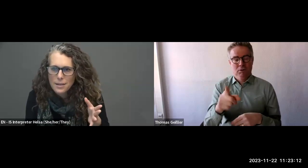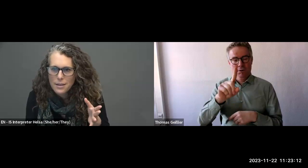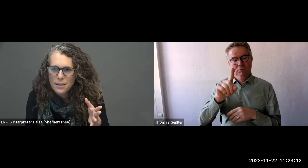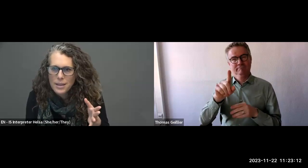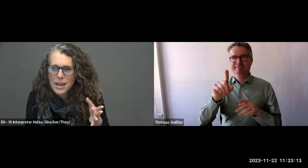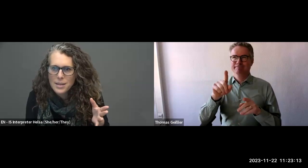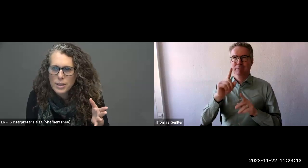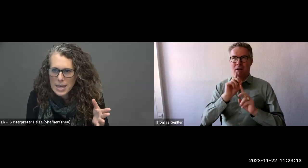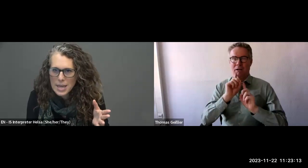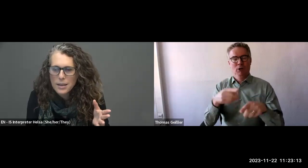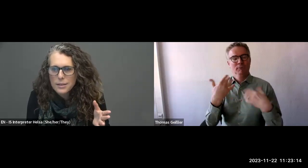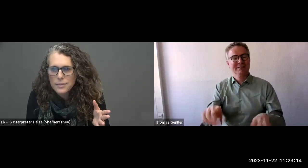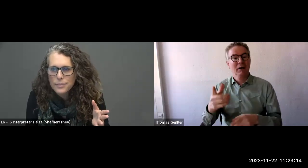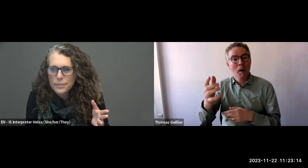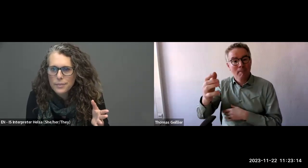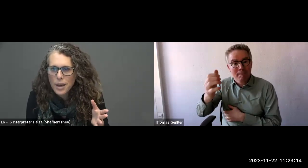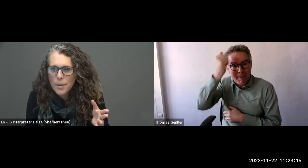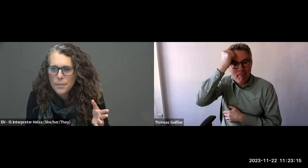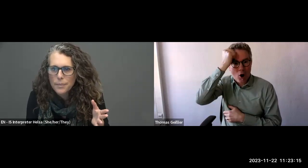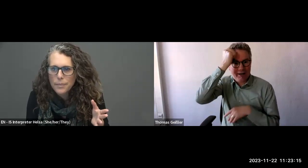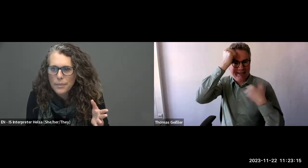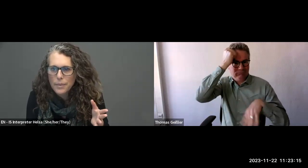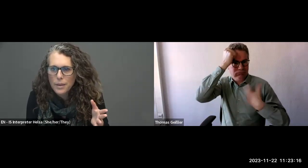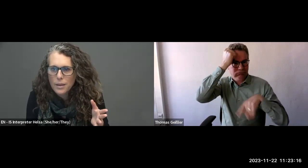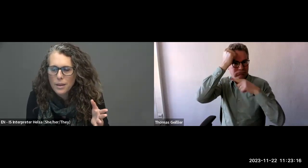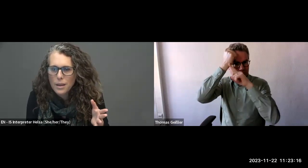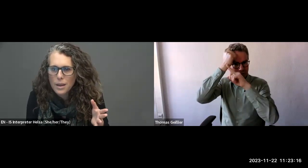yes, the SRT,